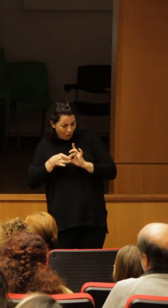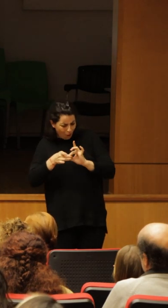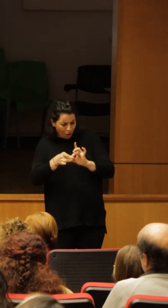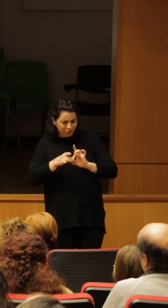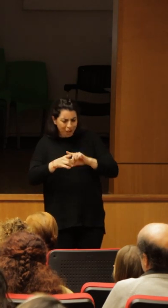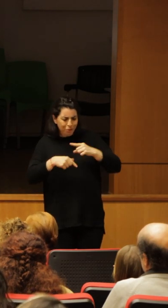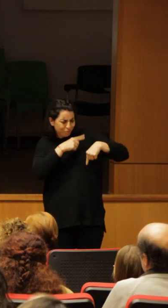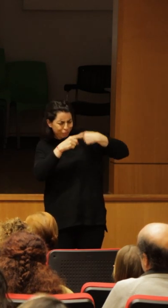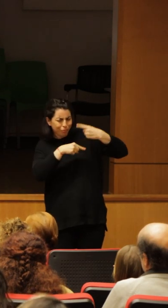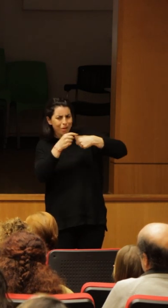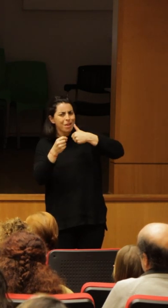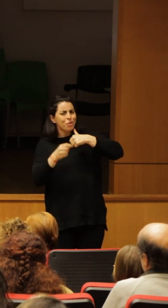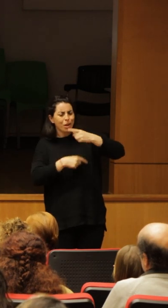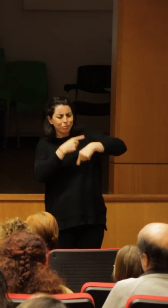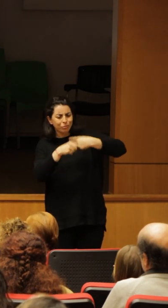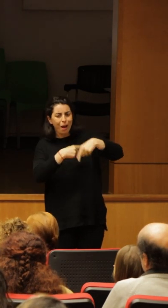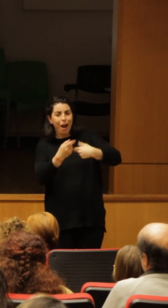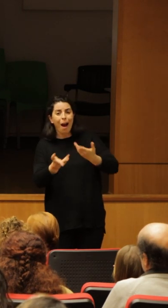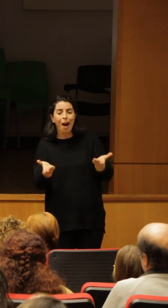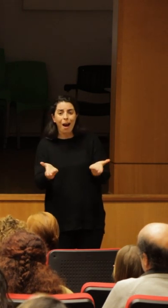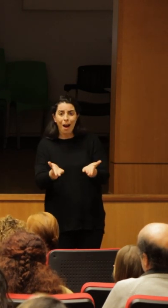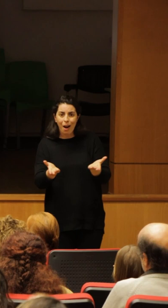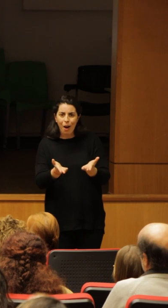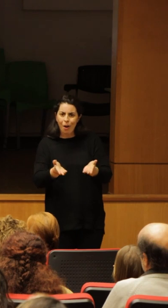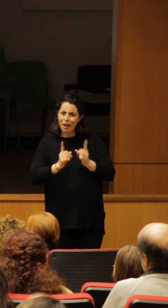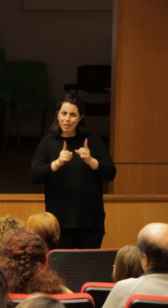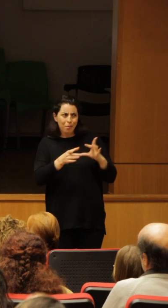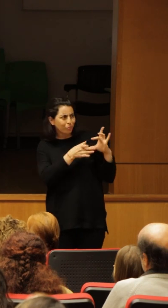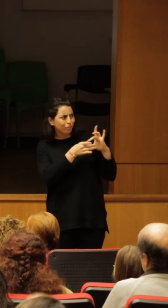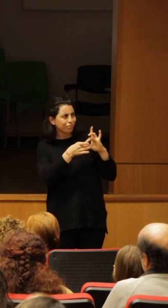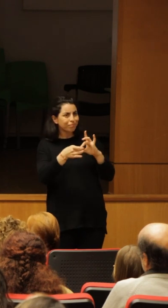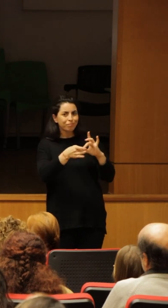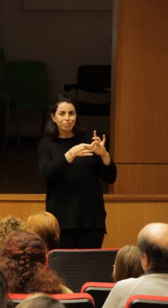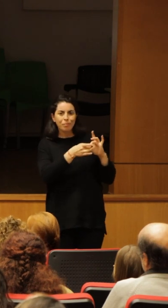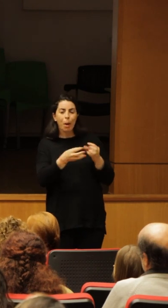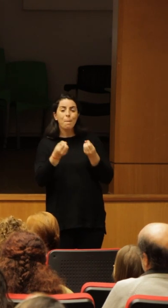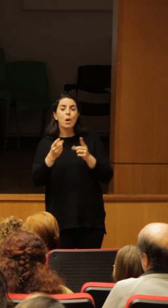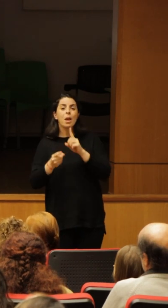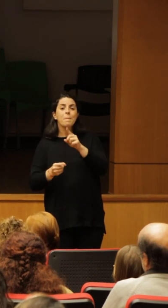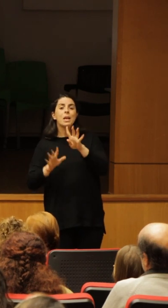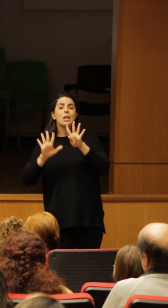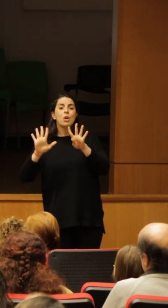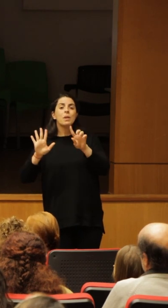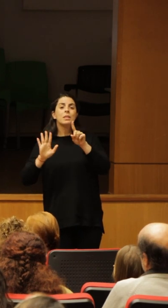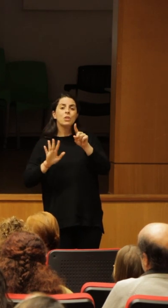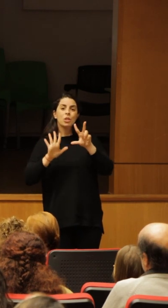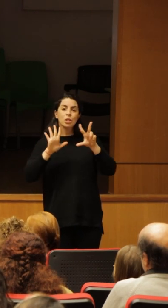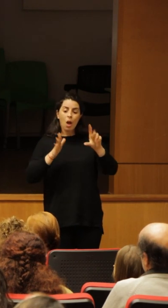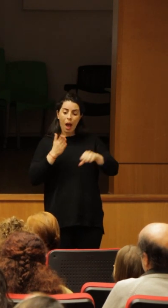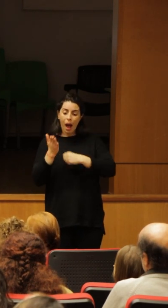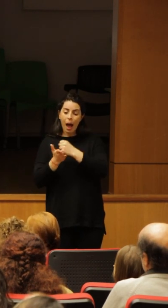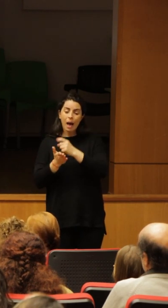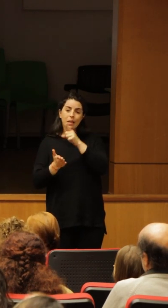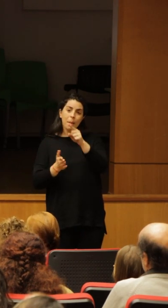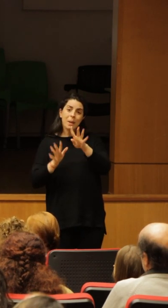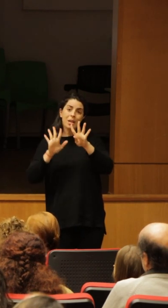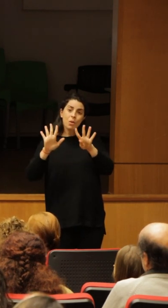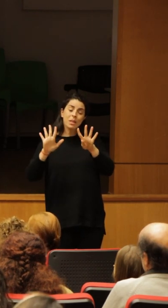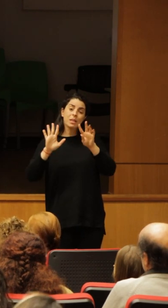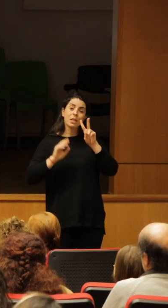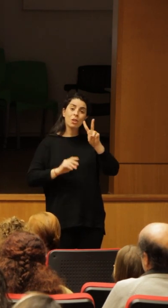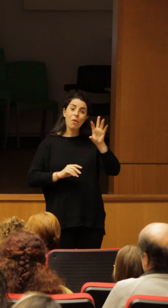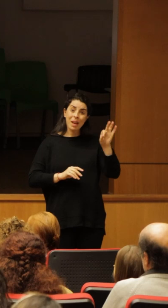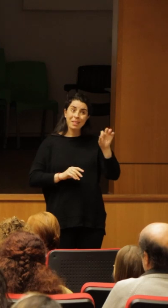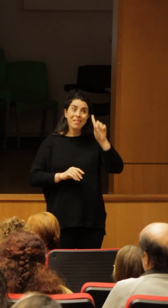Because 1918 to 1920, that's a Spanish flu. Porque de 1918 a 1920 sucede la gripe